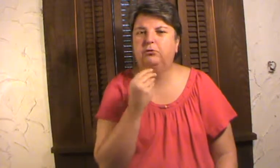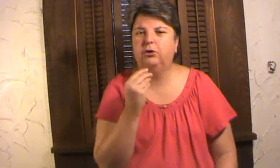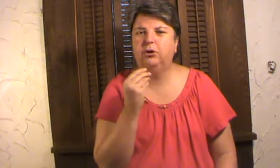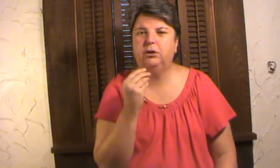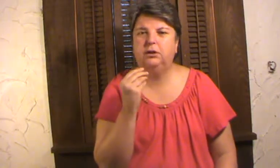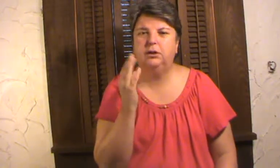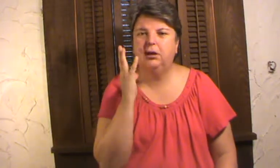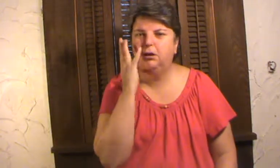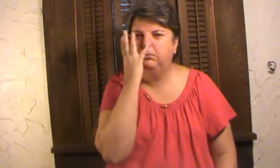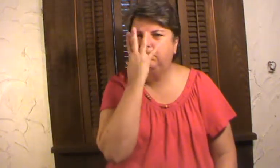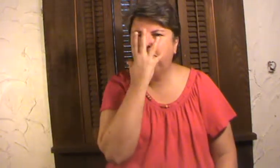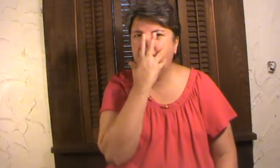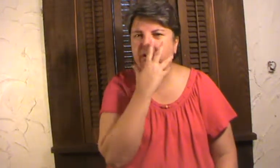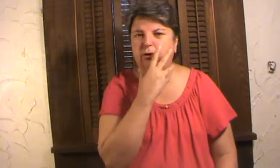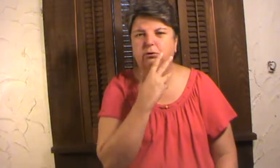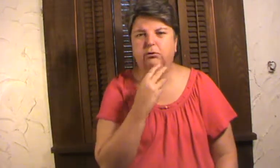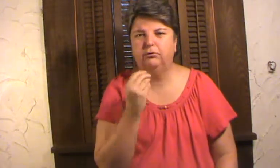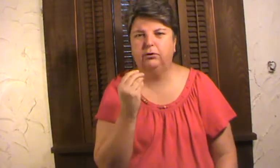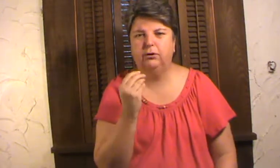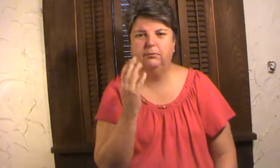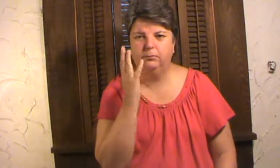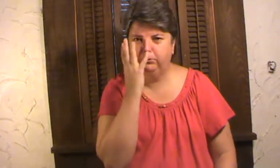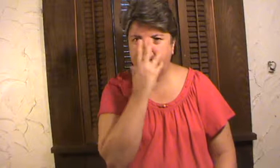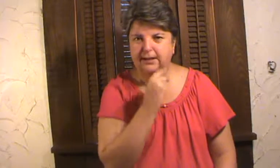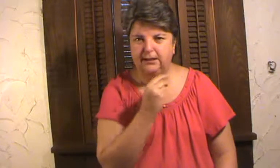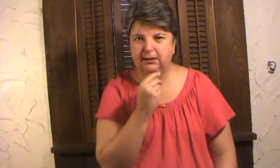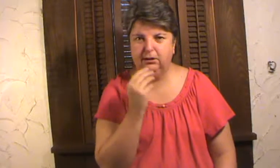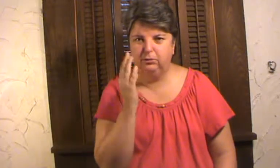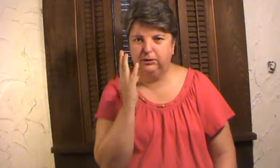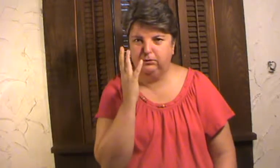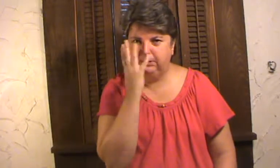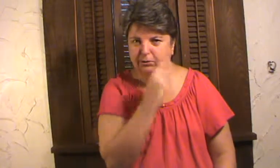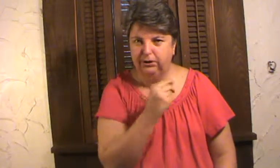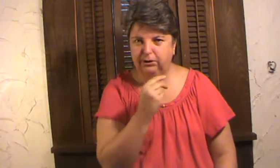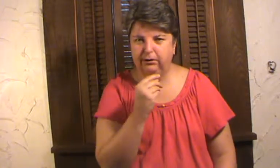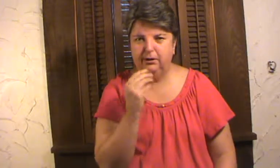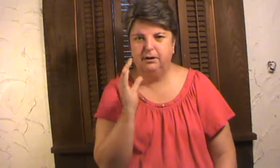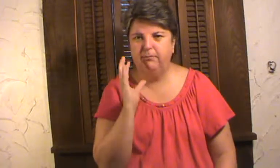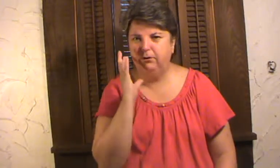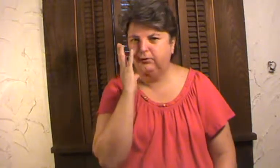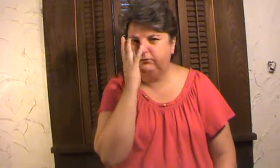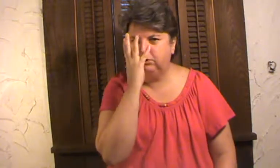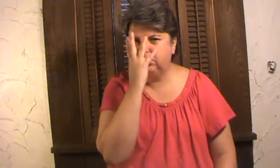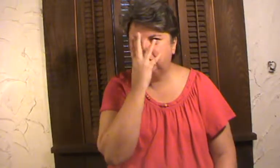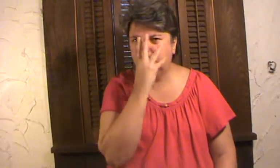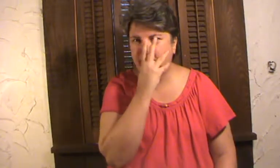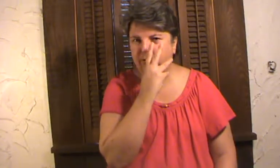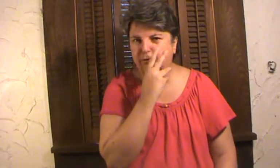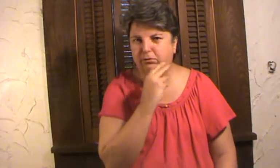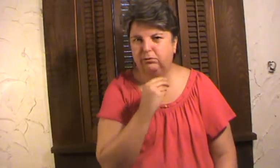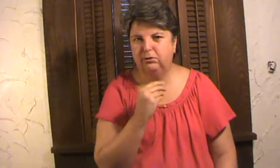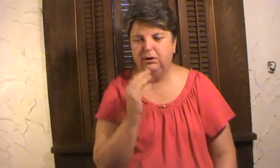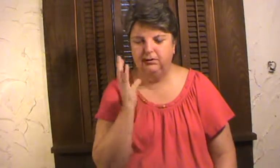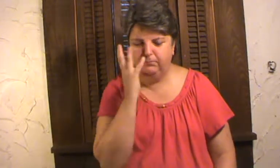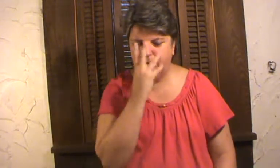Beautiful, beautiful. Pretty is a little bit quicker. Beautiful is slow.